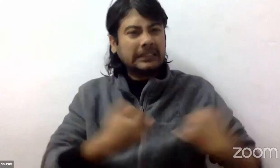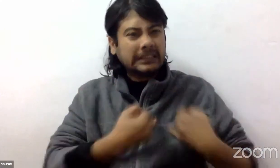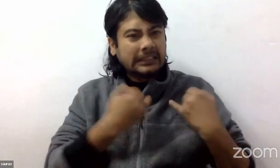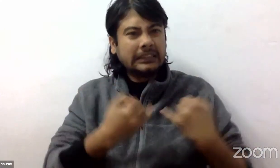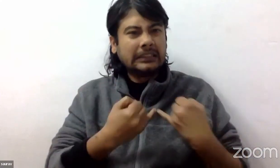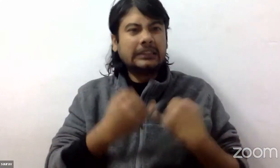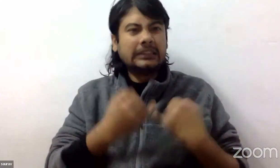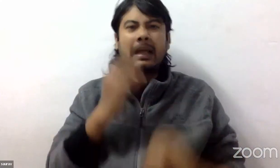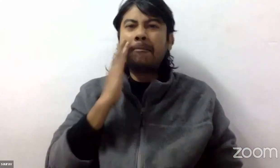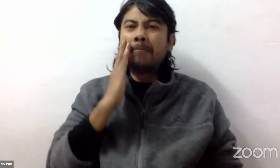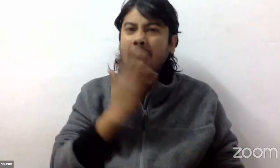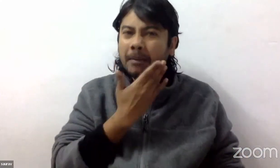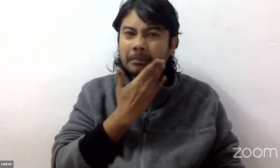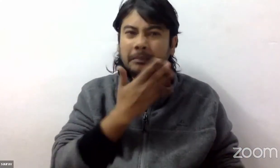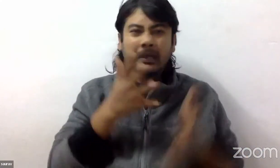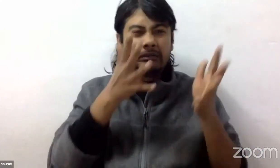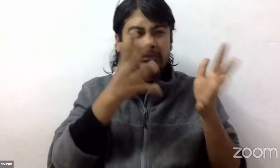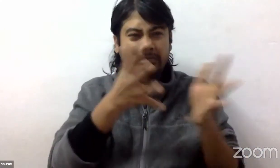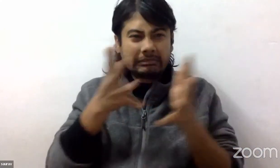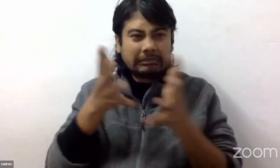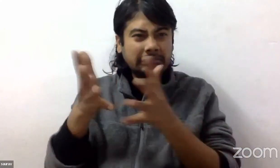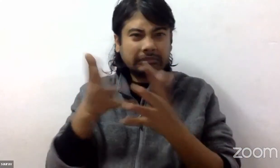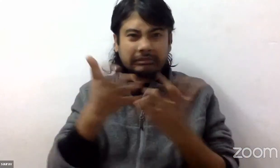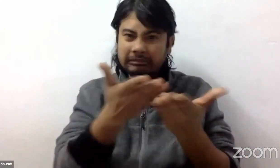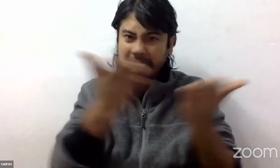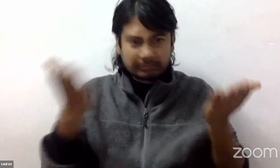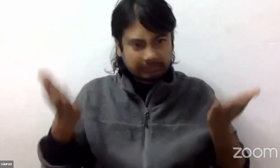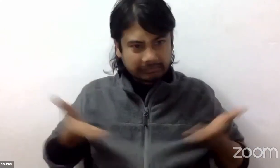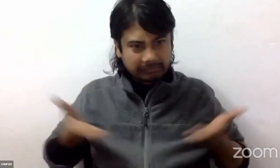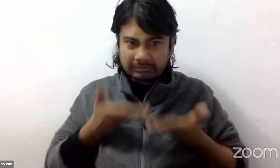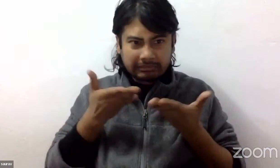because of their reactions, they all became free